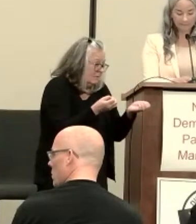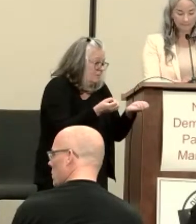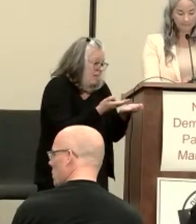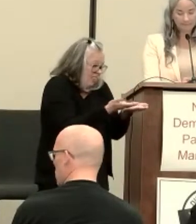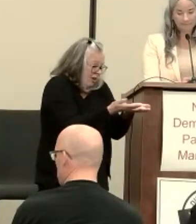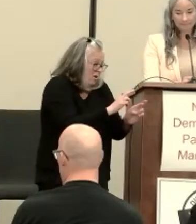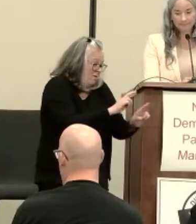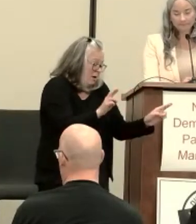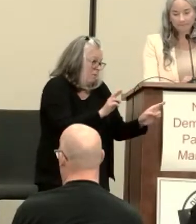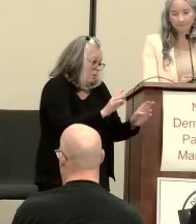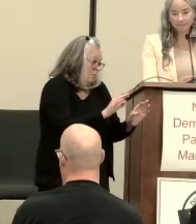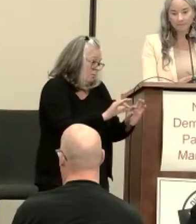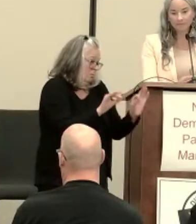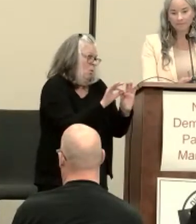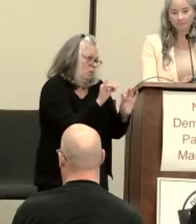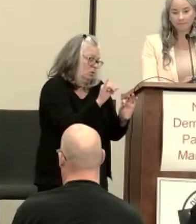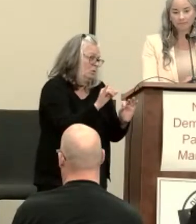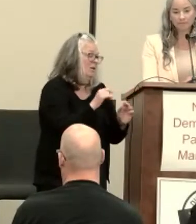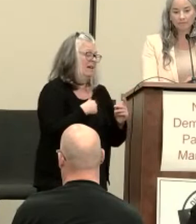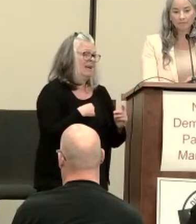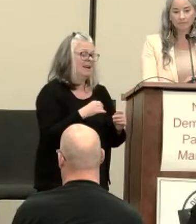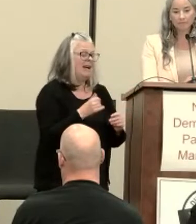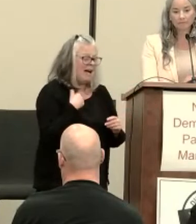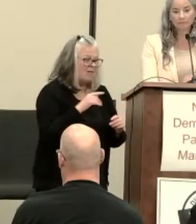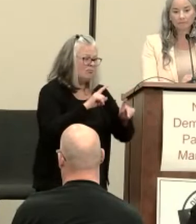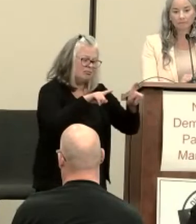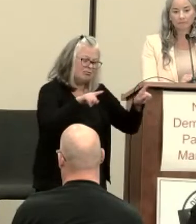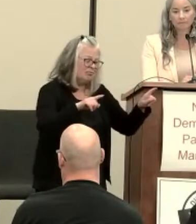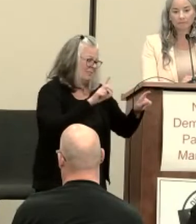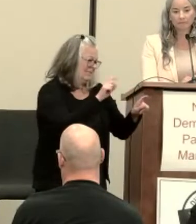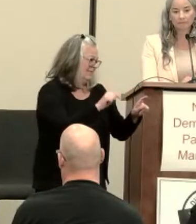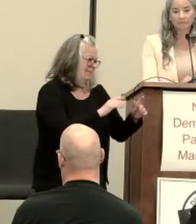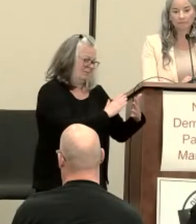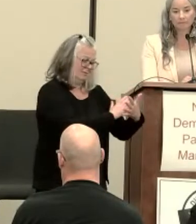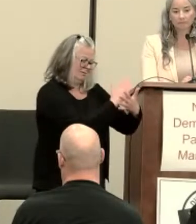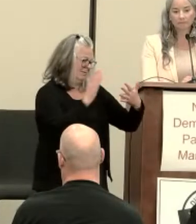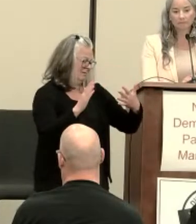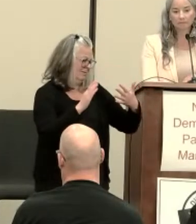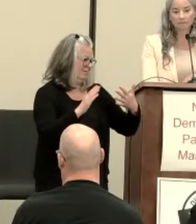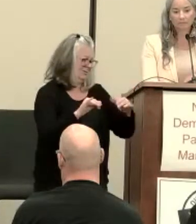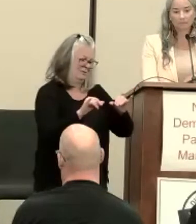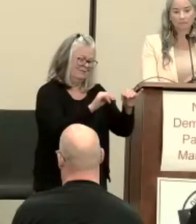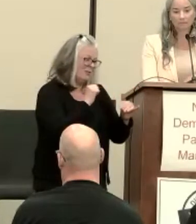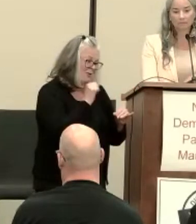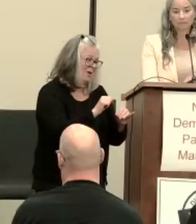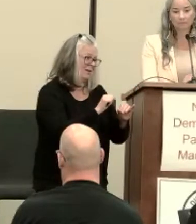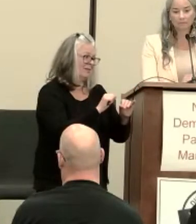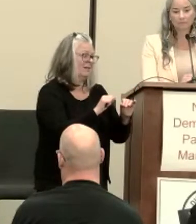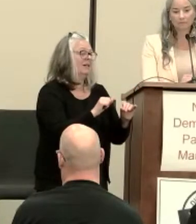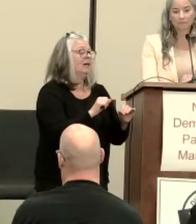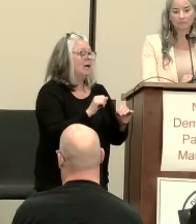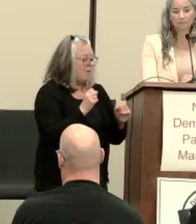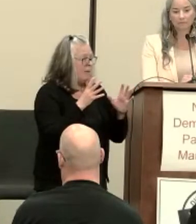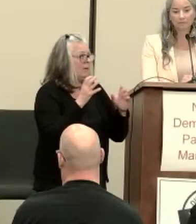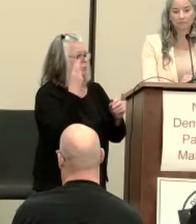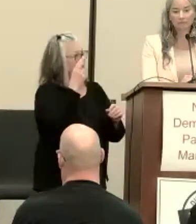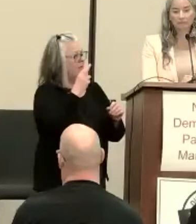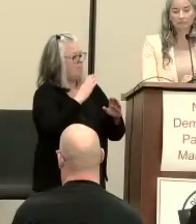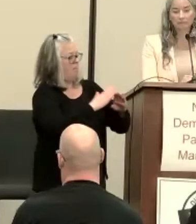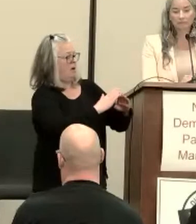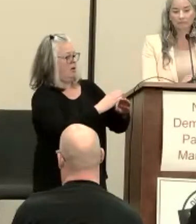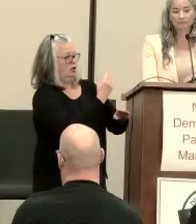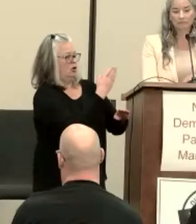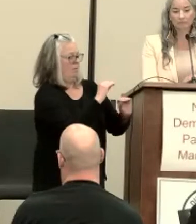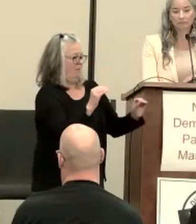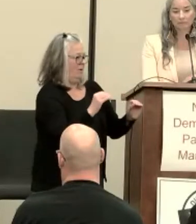And look, there's an incredible range of people with disabilities, and there are all sorts of reasons why they're excluded from work. And